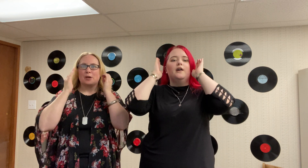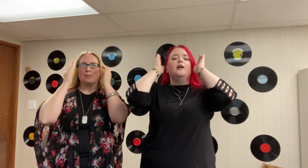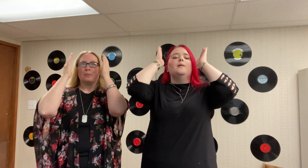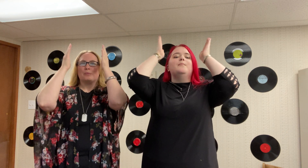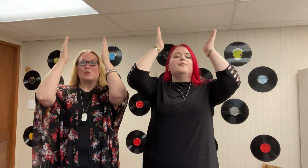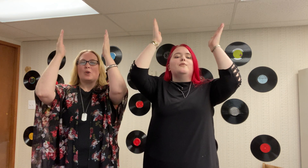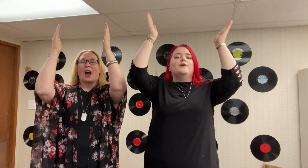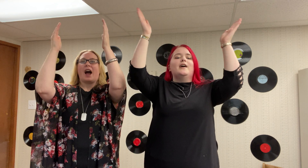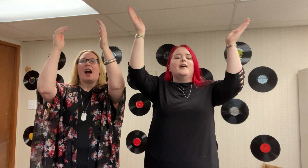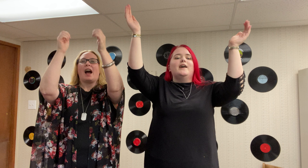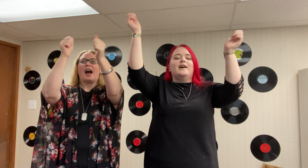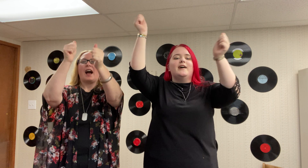the